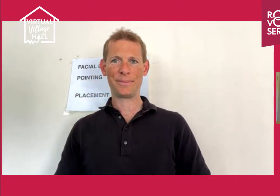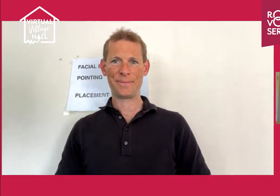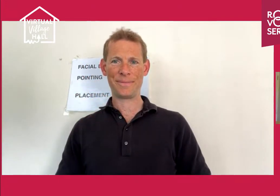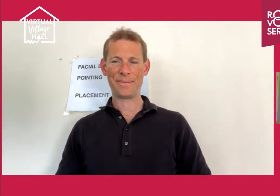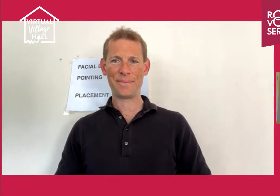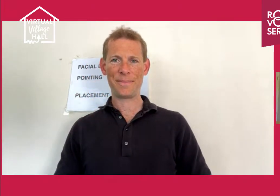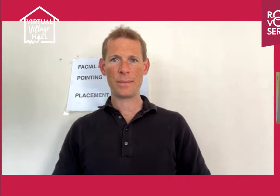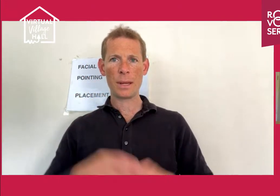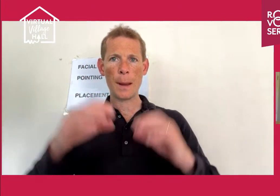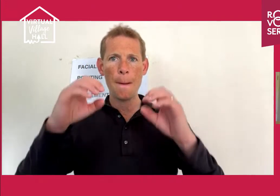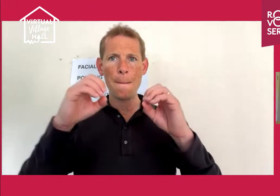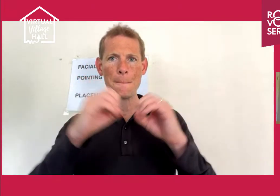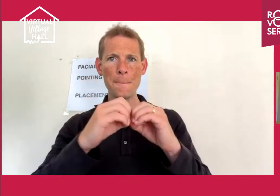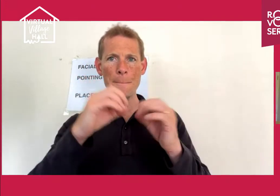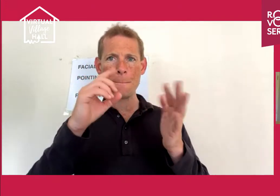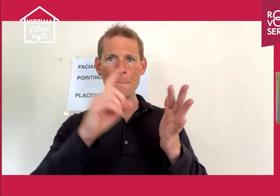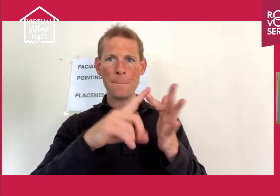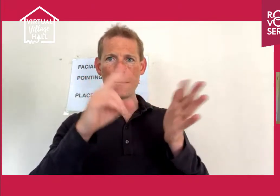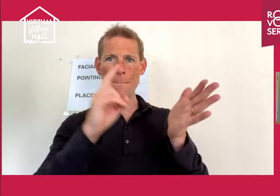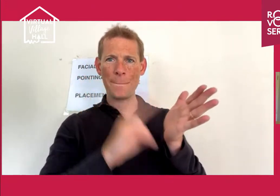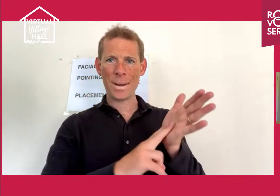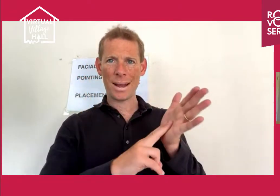And number 4 repeated.